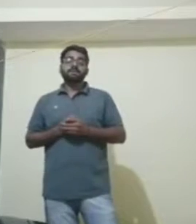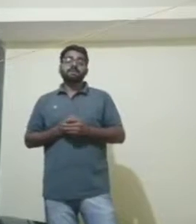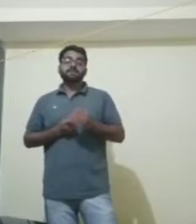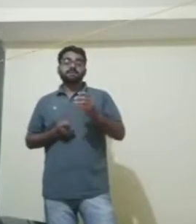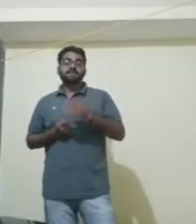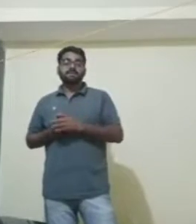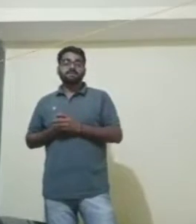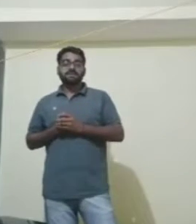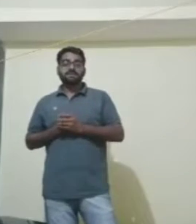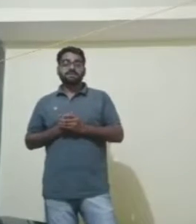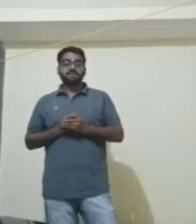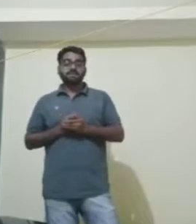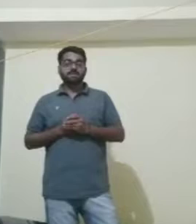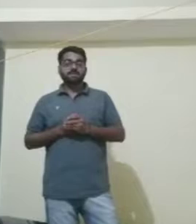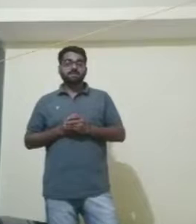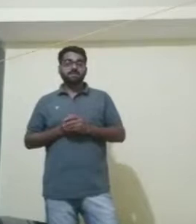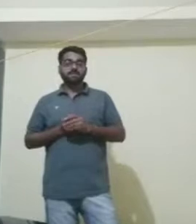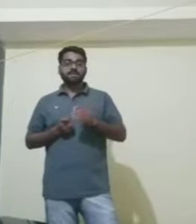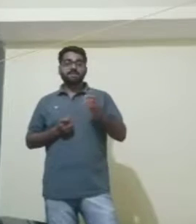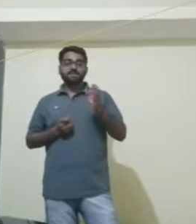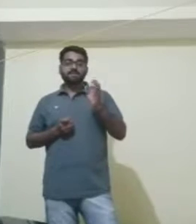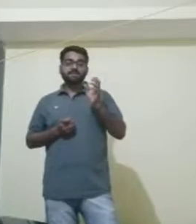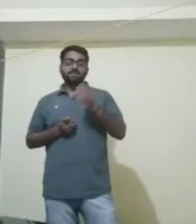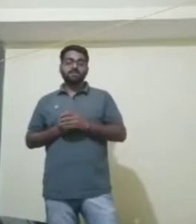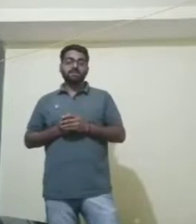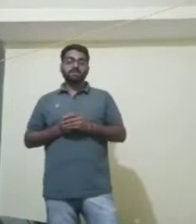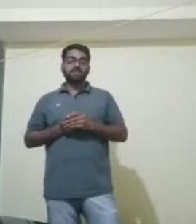trim method is eliminate